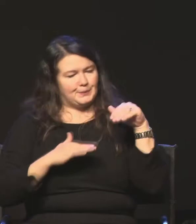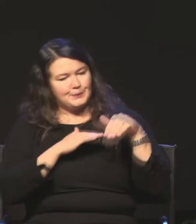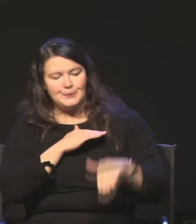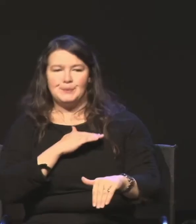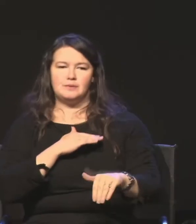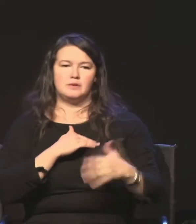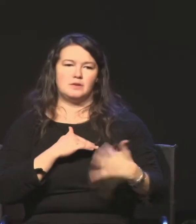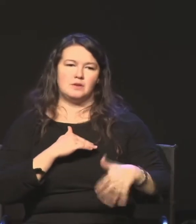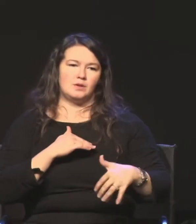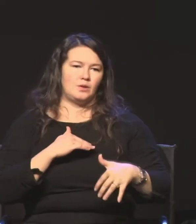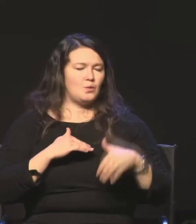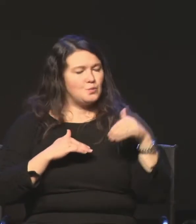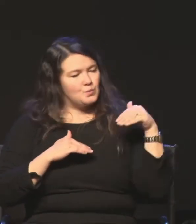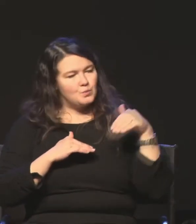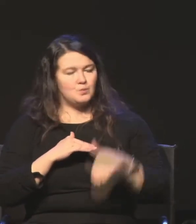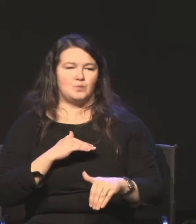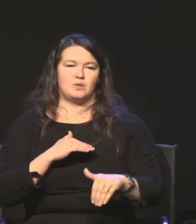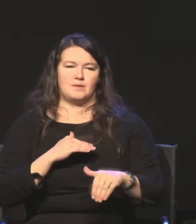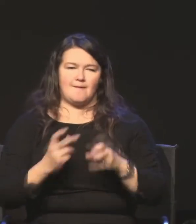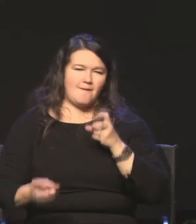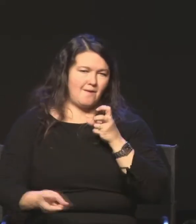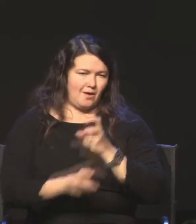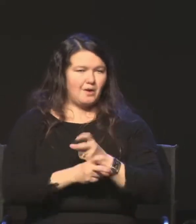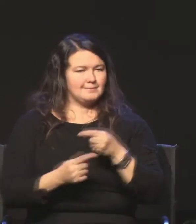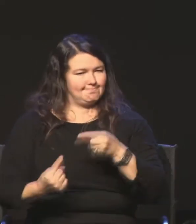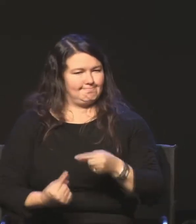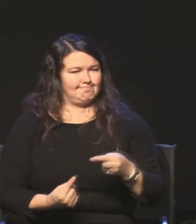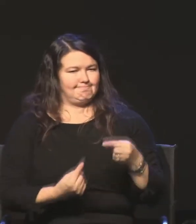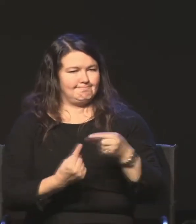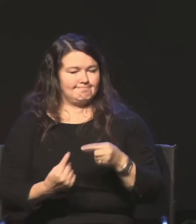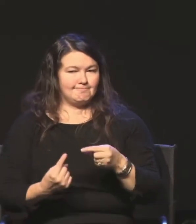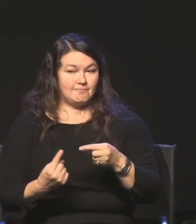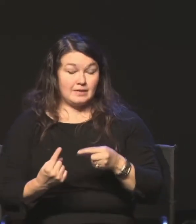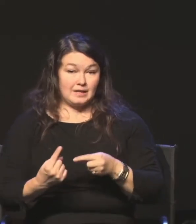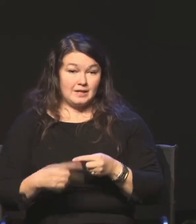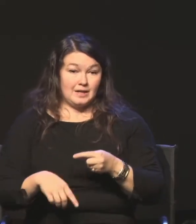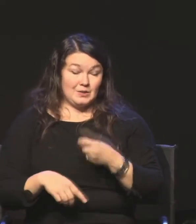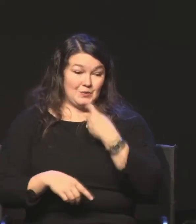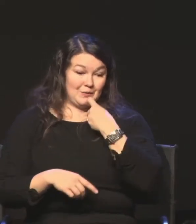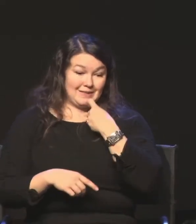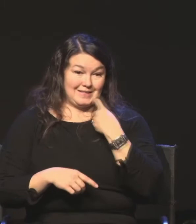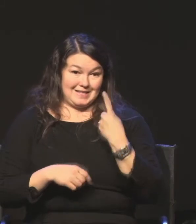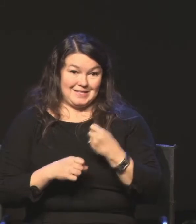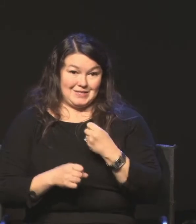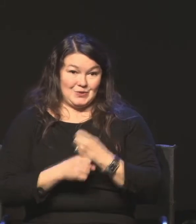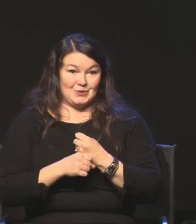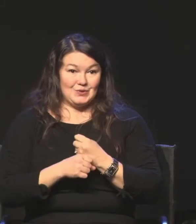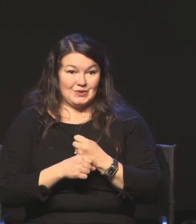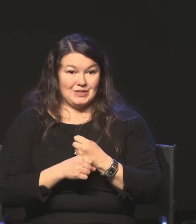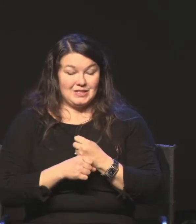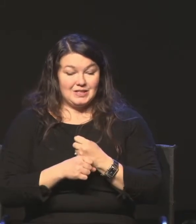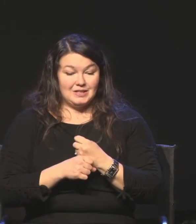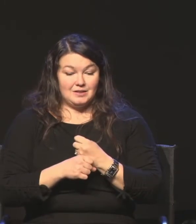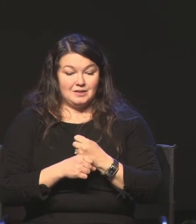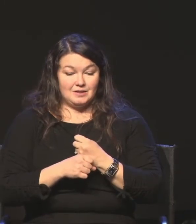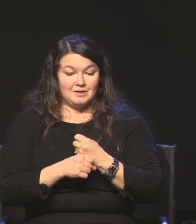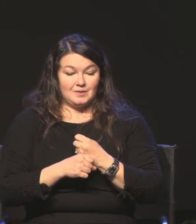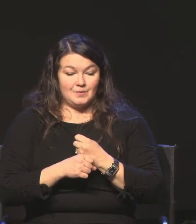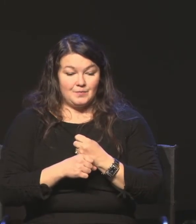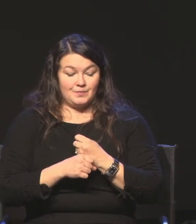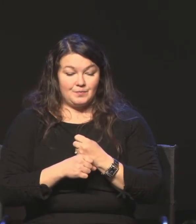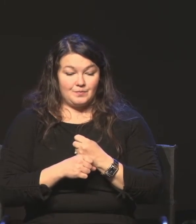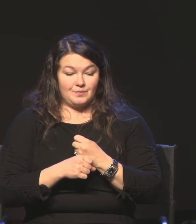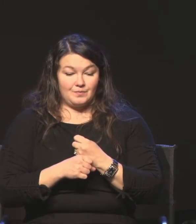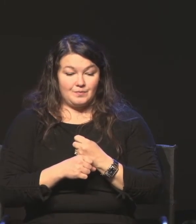low points. Like I've in this past season, to the point where there